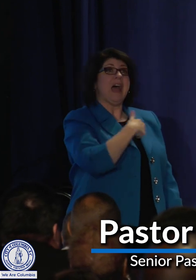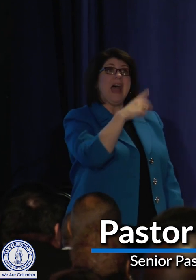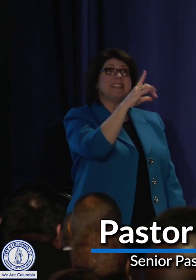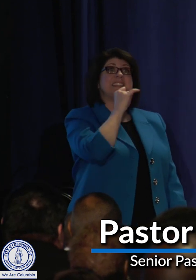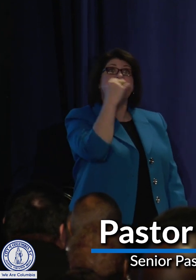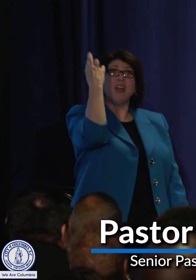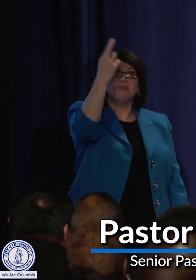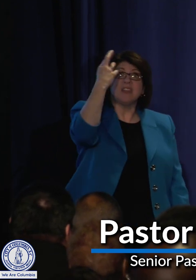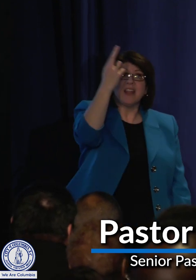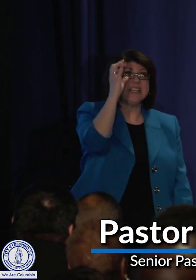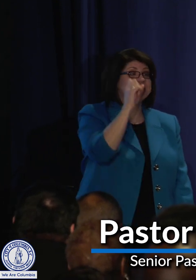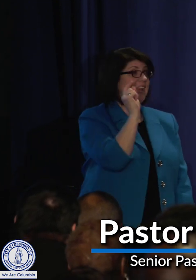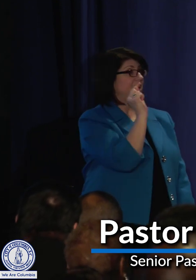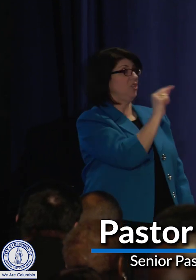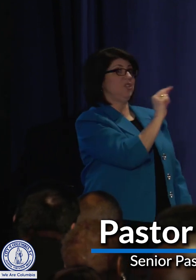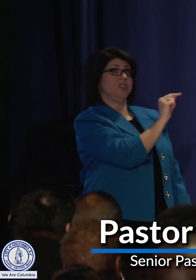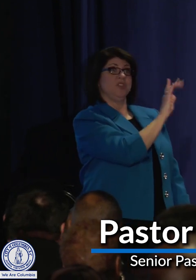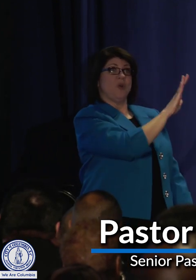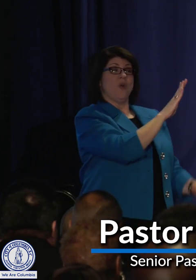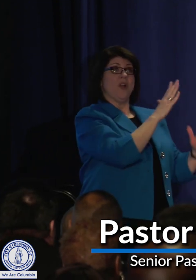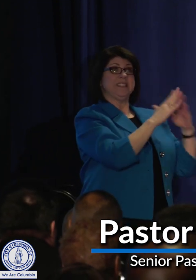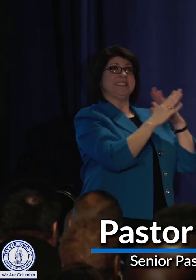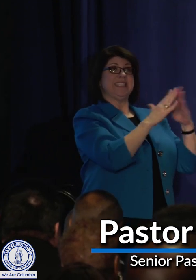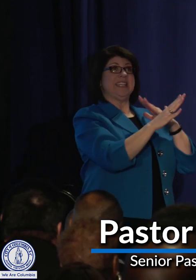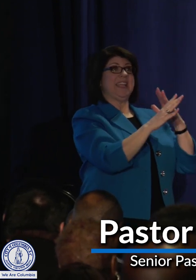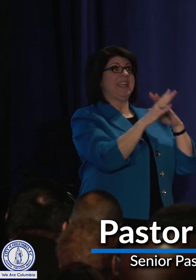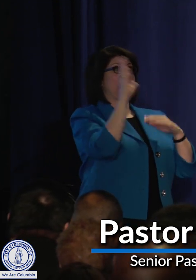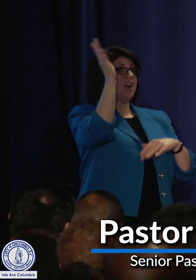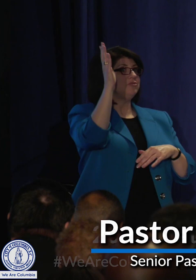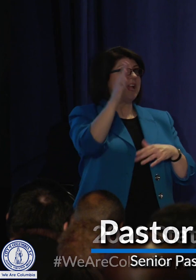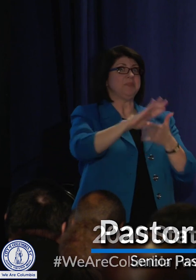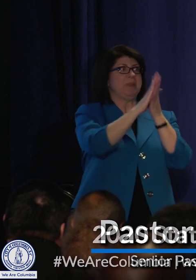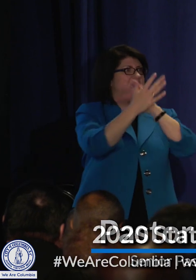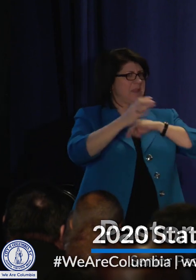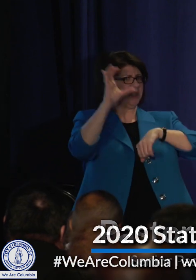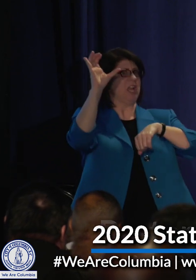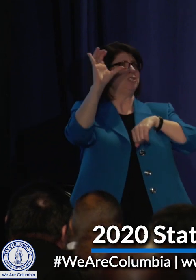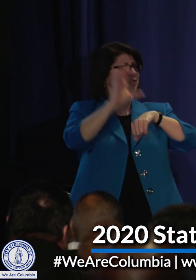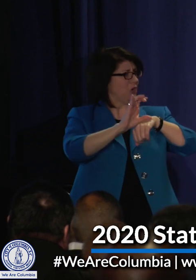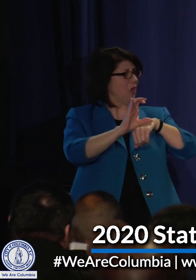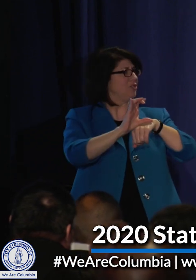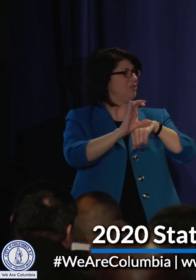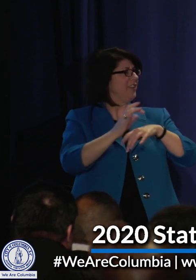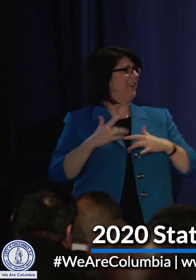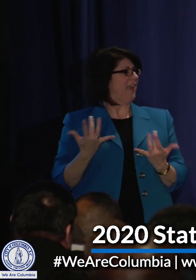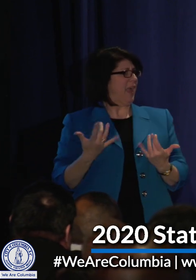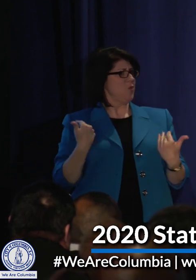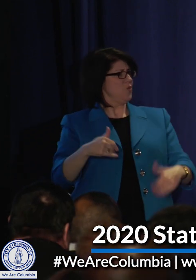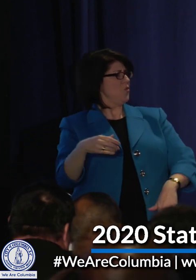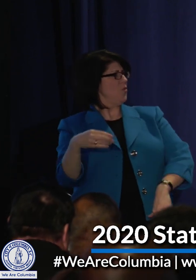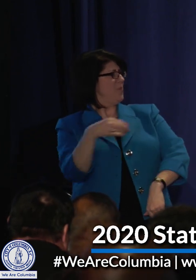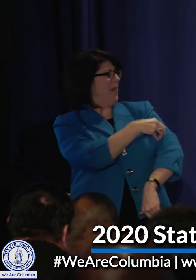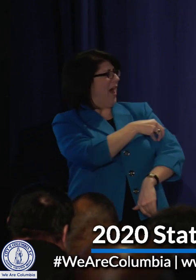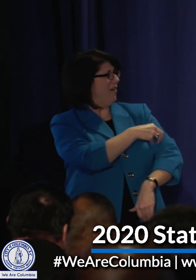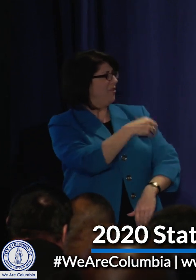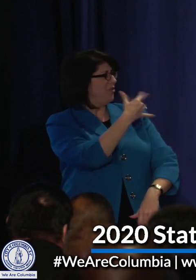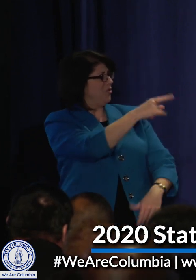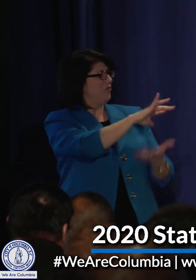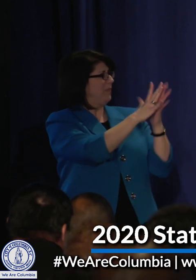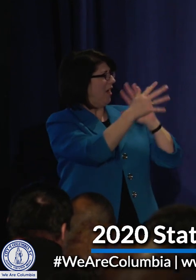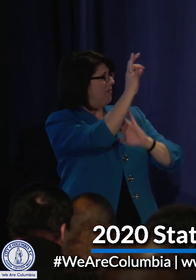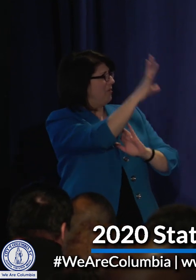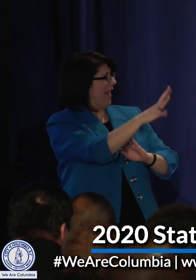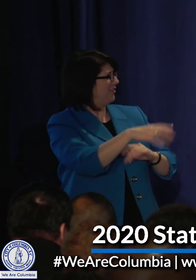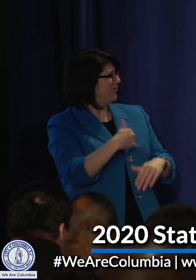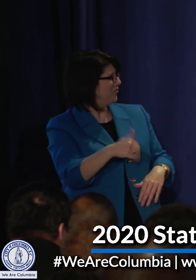not realize that your city address could very quickly become a church service. This was powerful tonight. You're taking the role of a pastor.